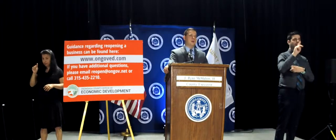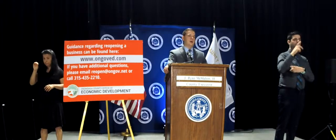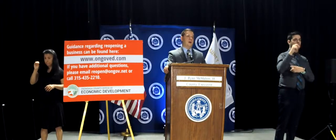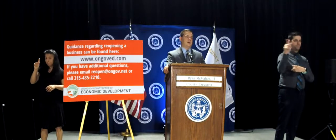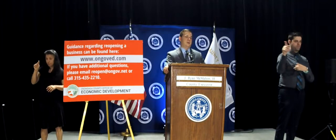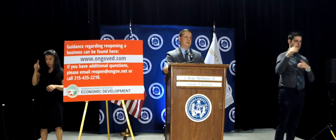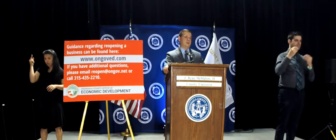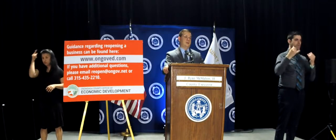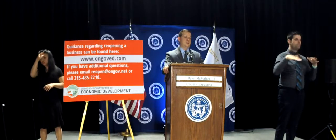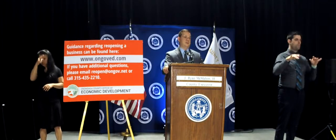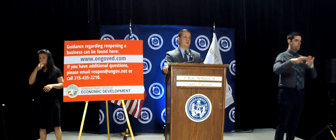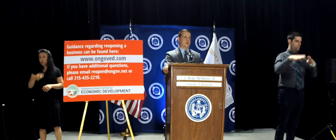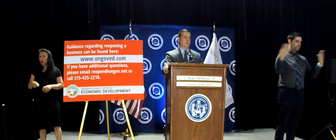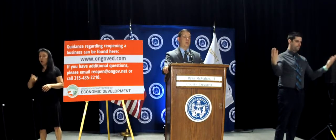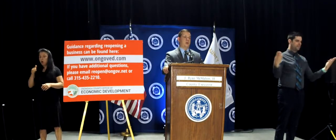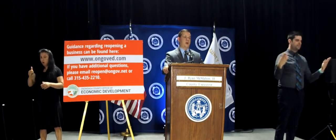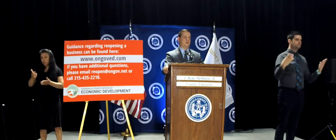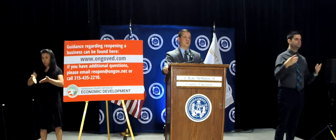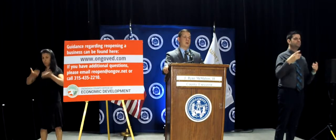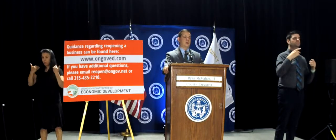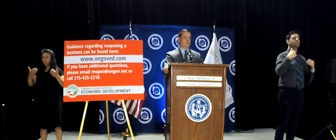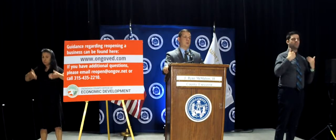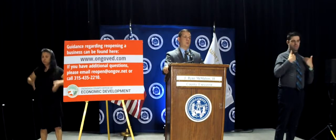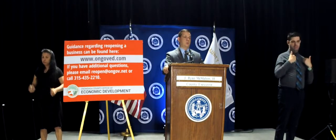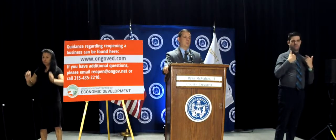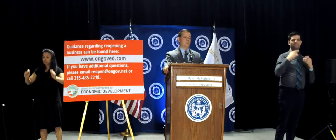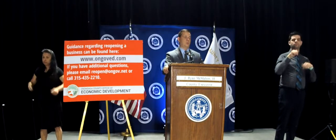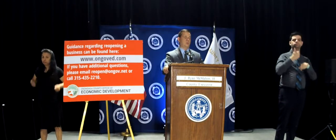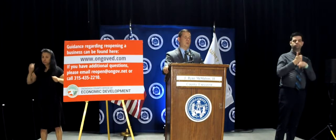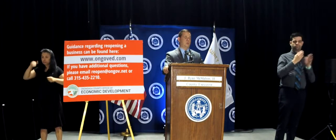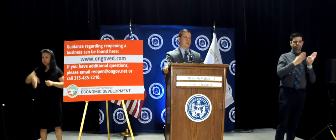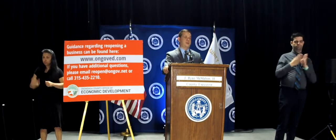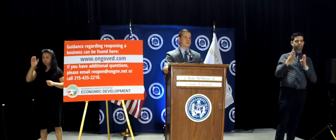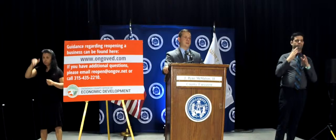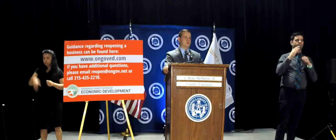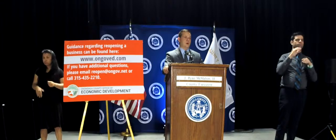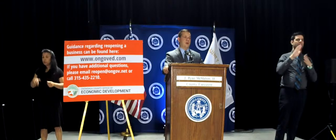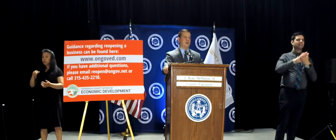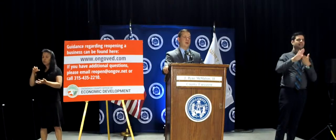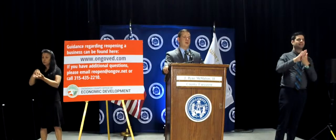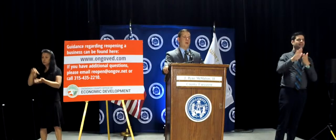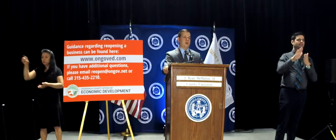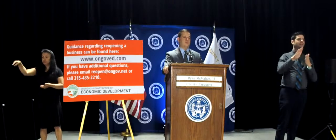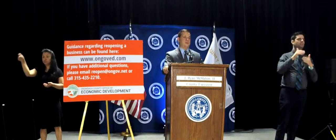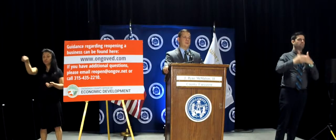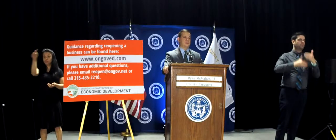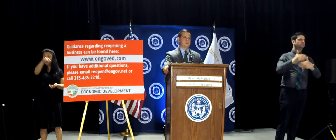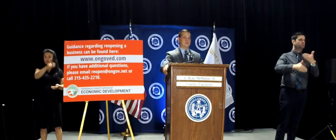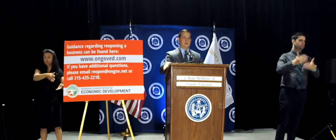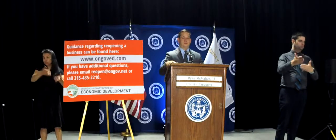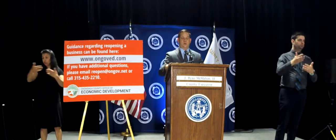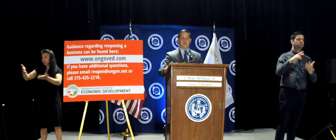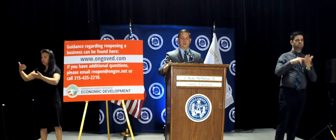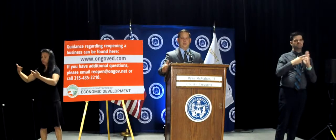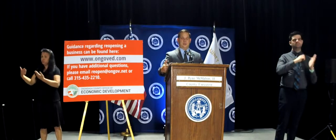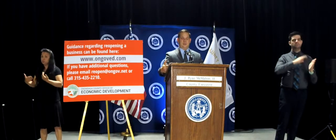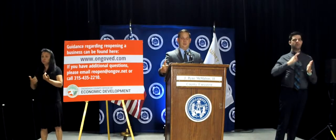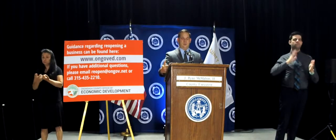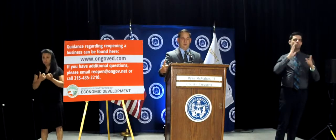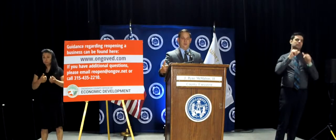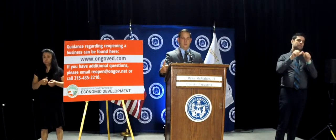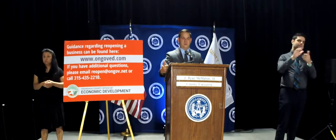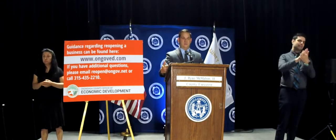that. Some of the other playgrounds we'll be assessing as well. Part of this,